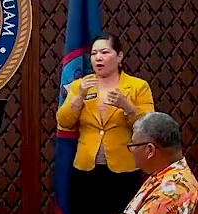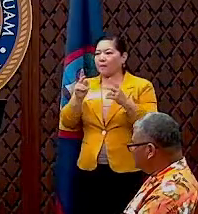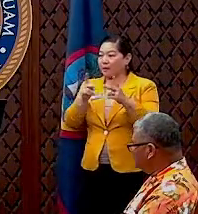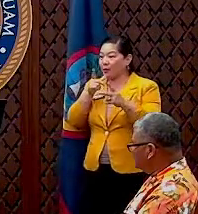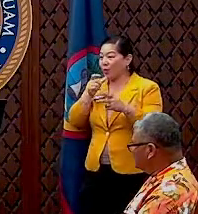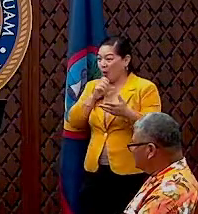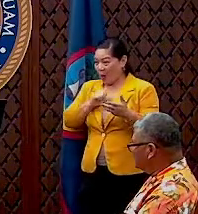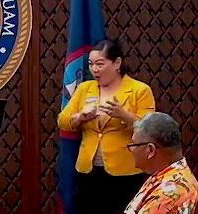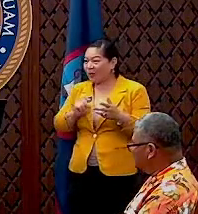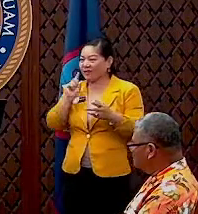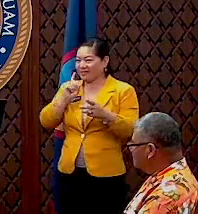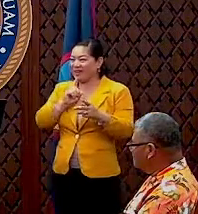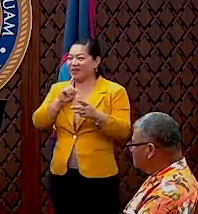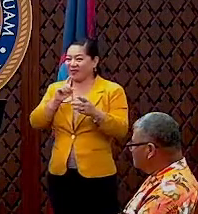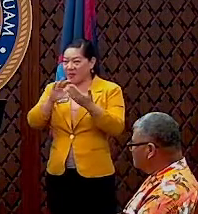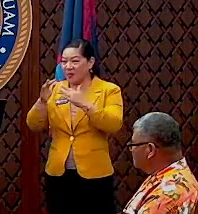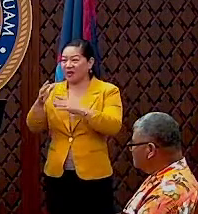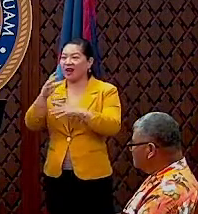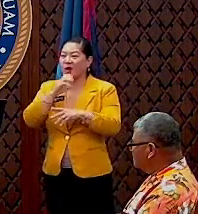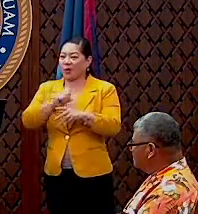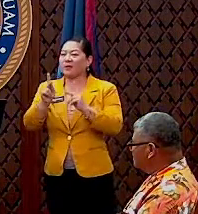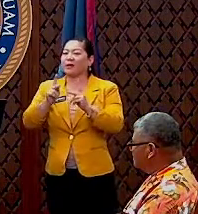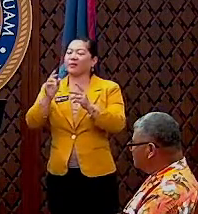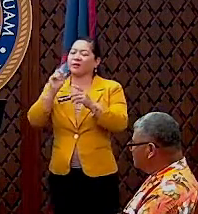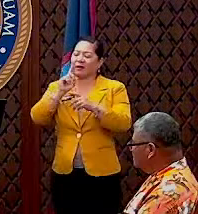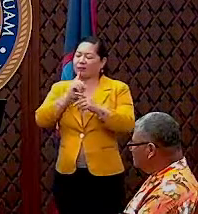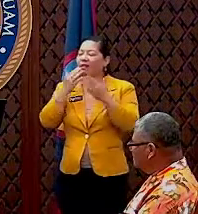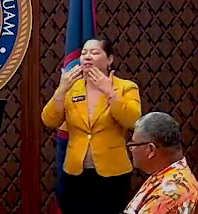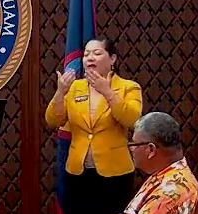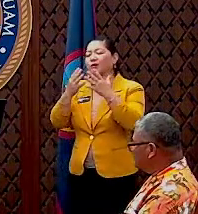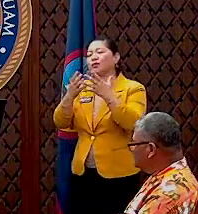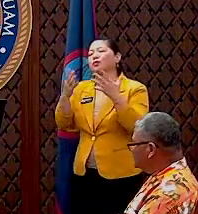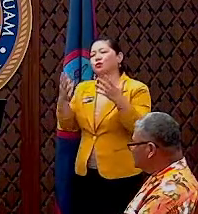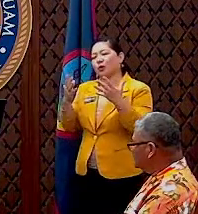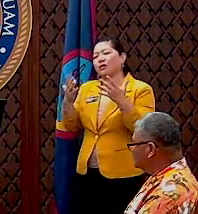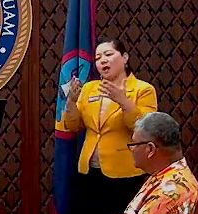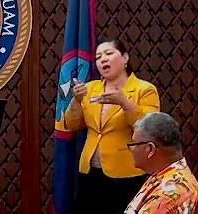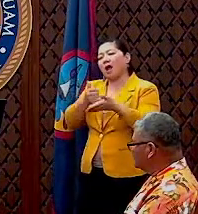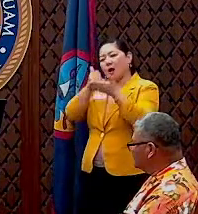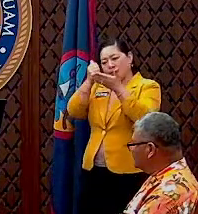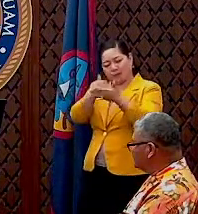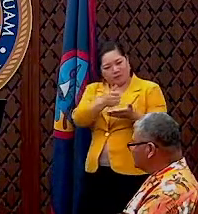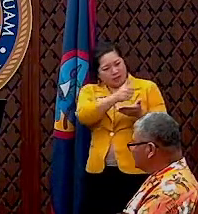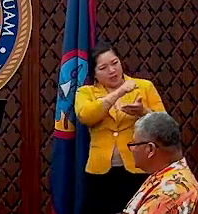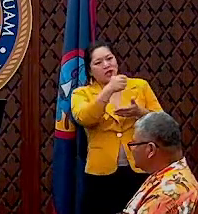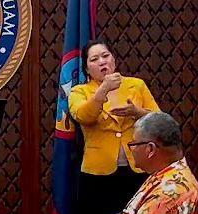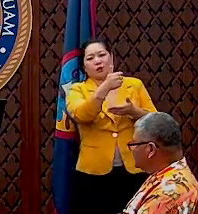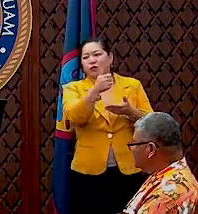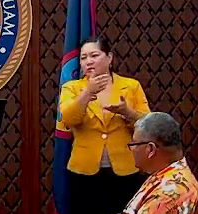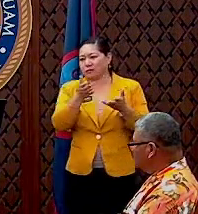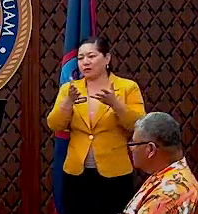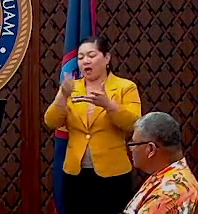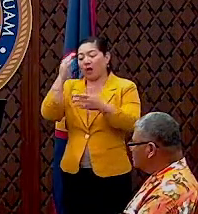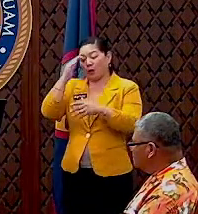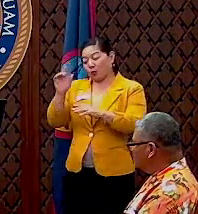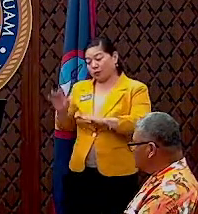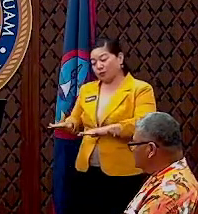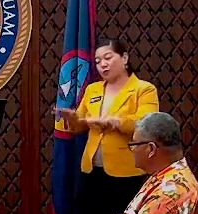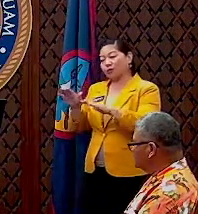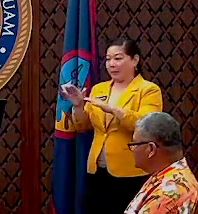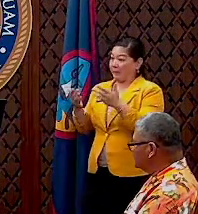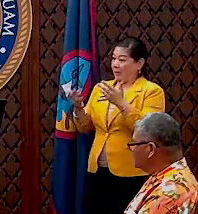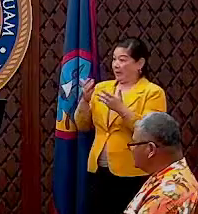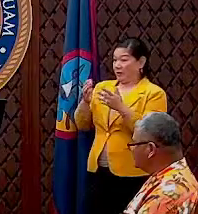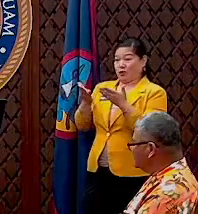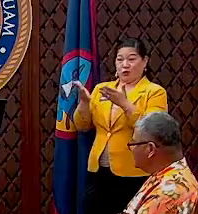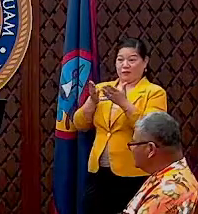and for our elders in this community, thank you also for paving the way. I know that when you grew up, maybe